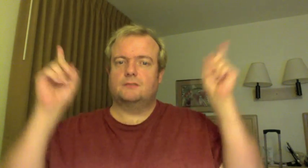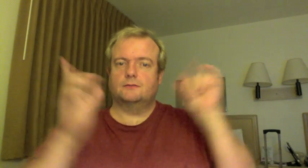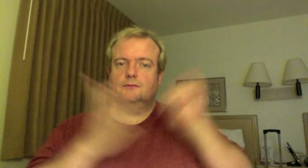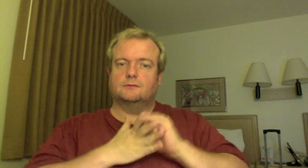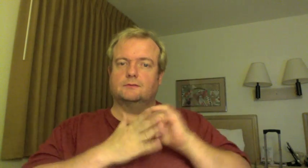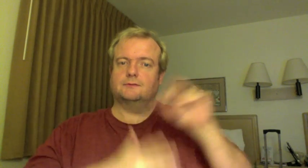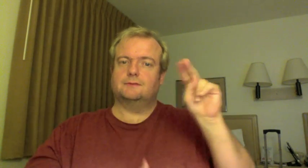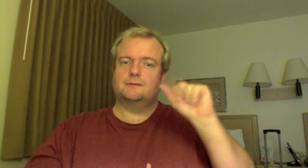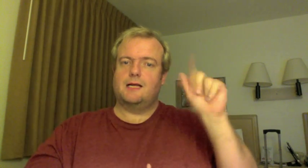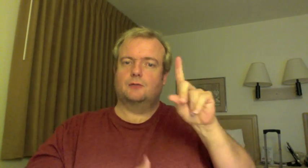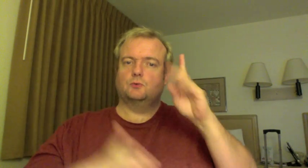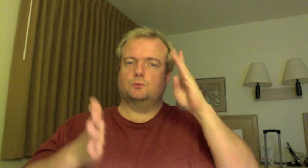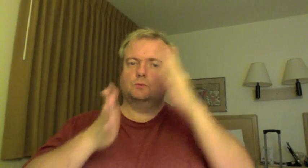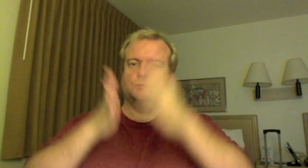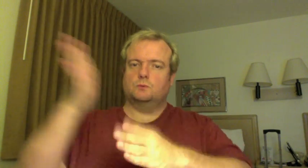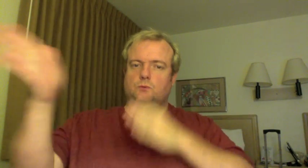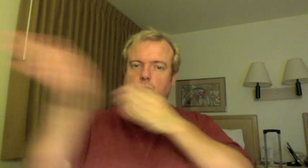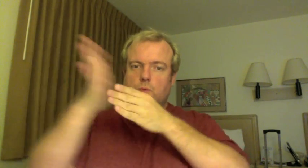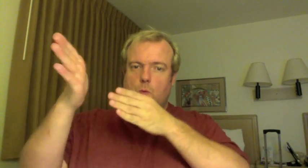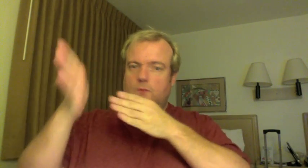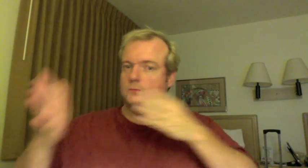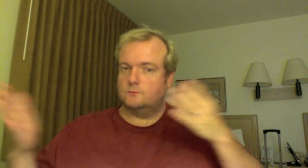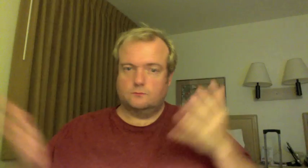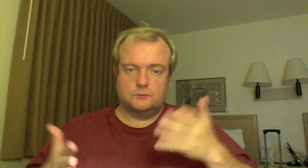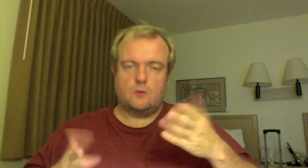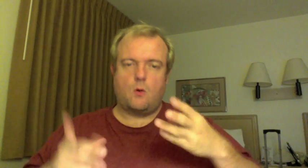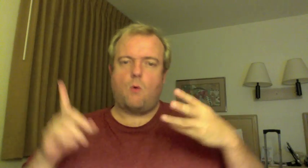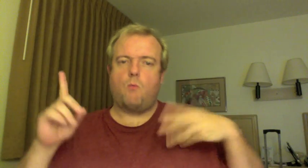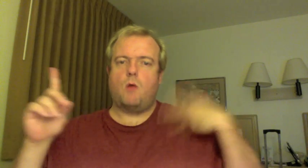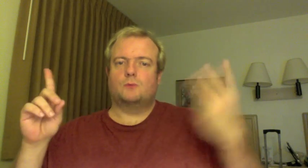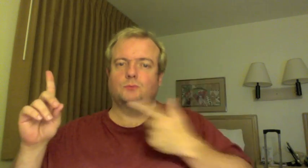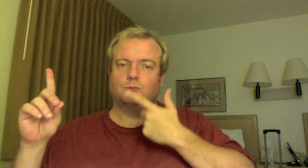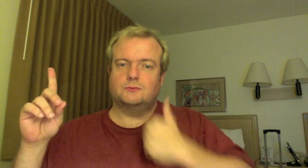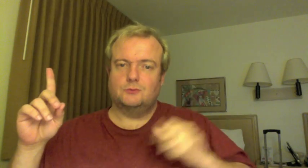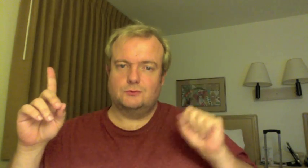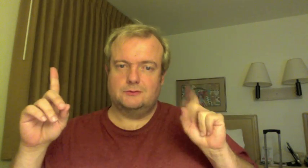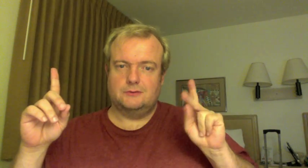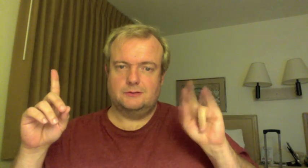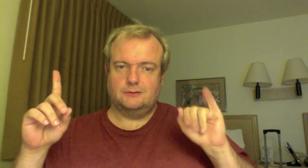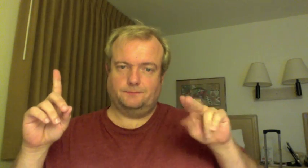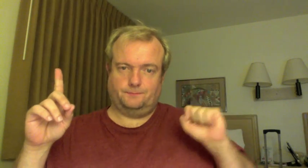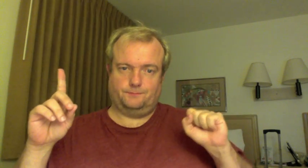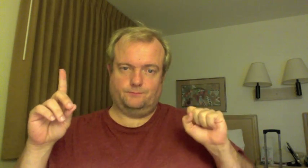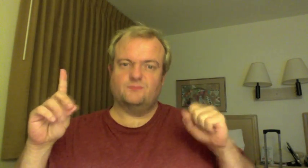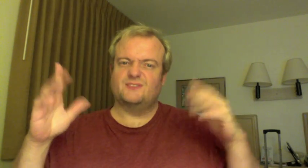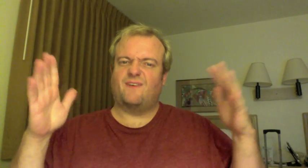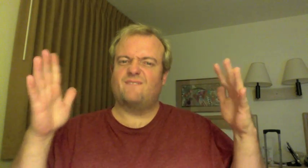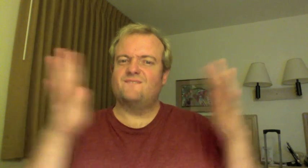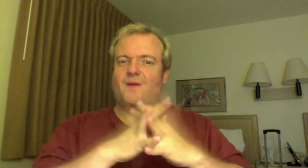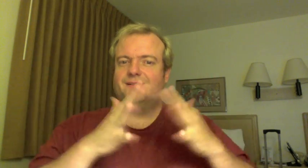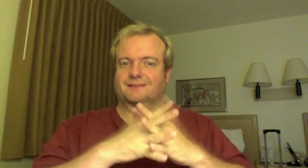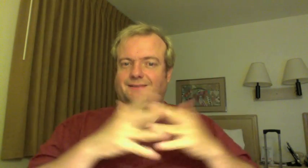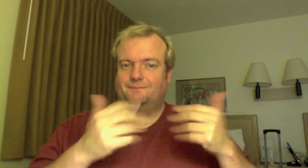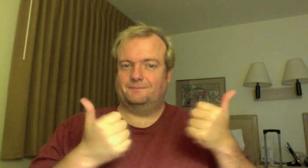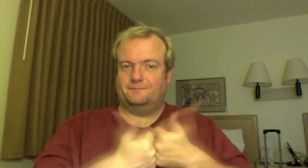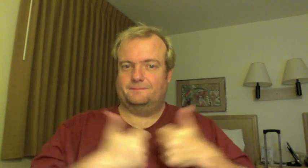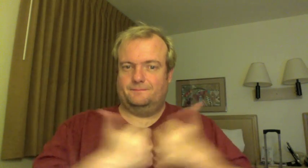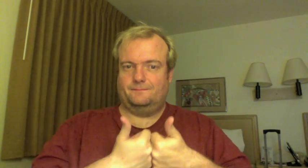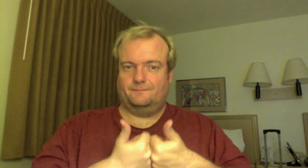now, you'll also receive our 60-night guarantee. If you're not fully satisfied after 60 nights, simply return it for a full refund. So